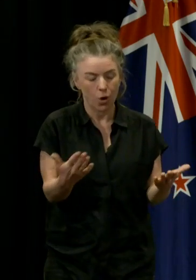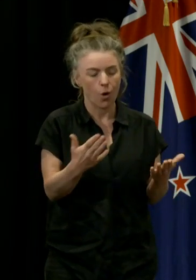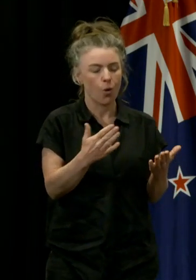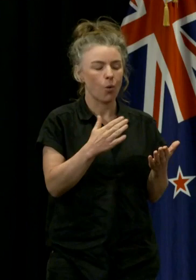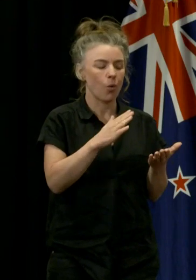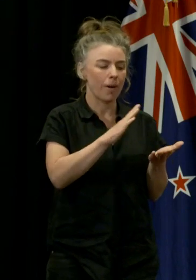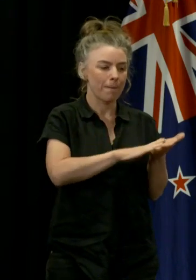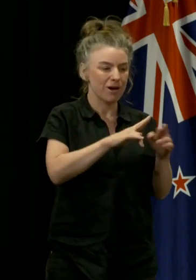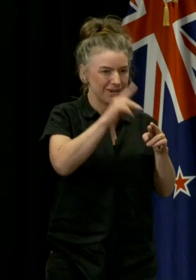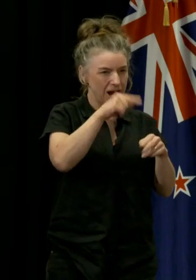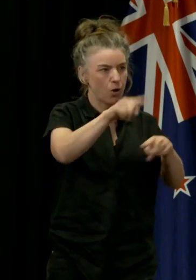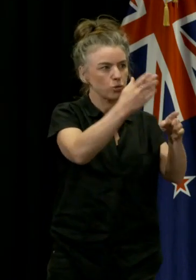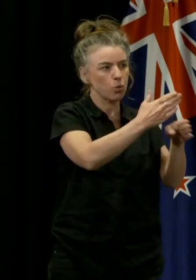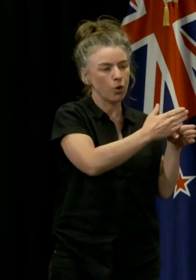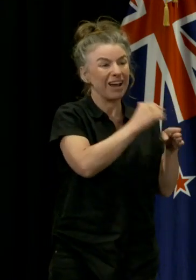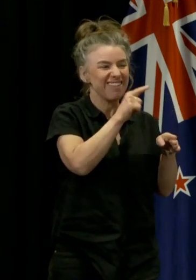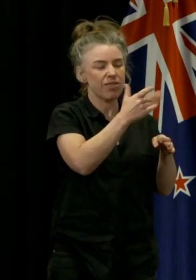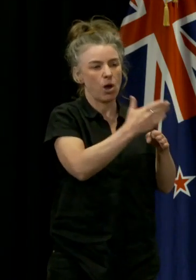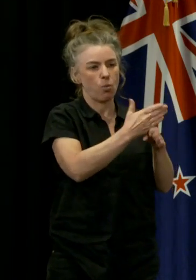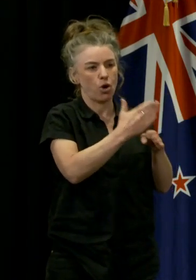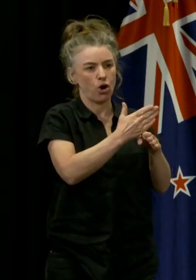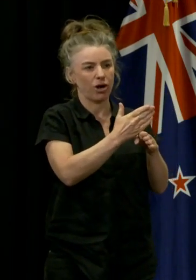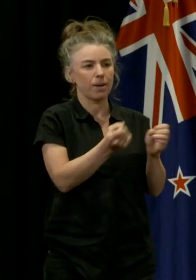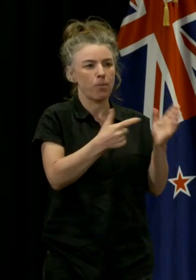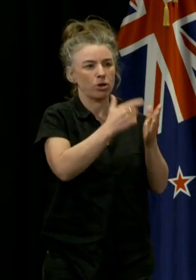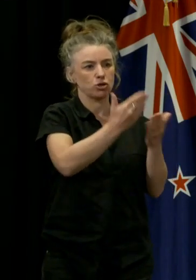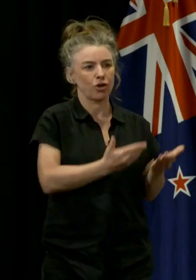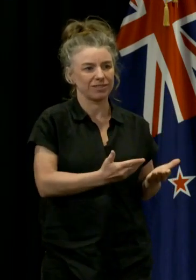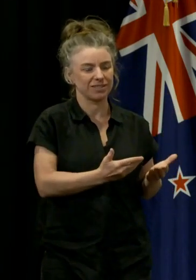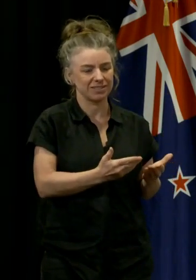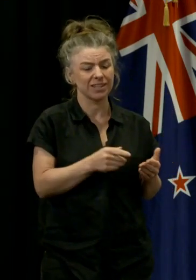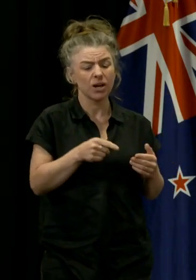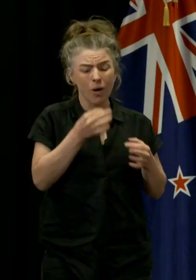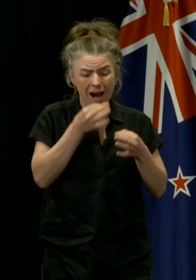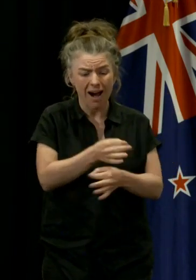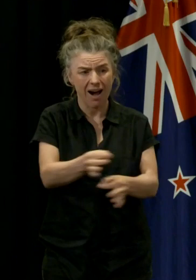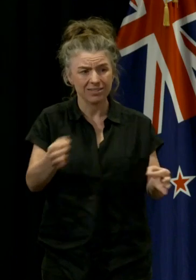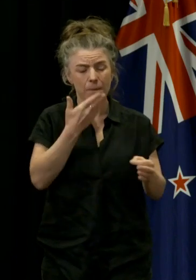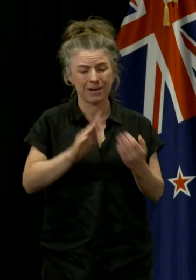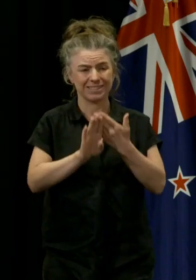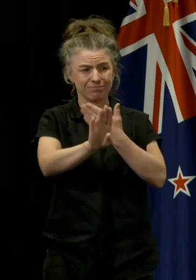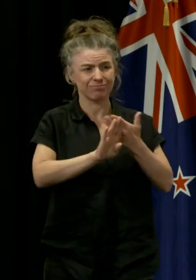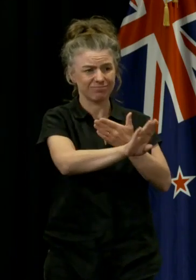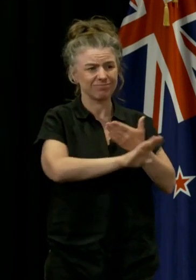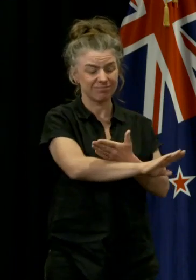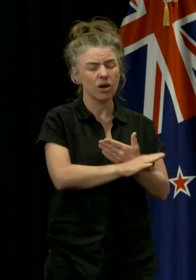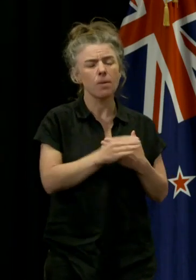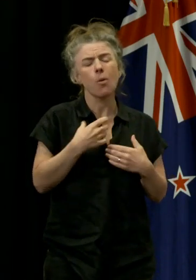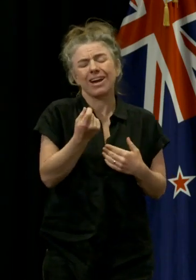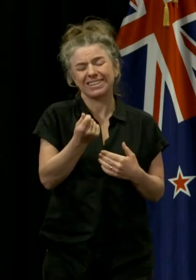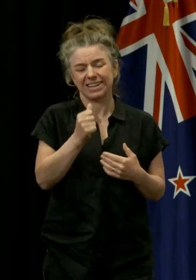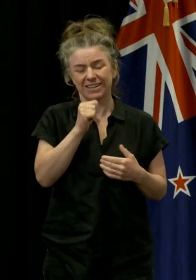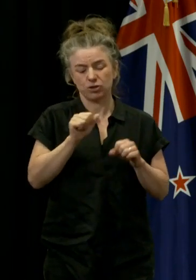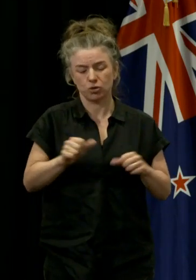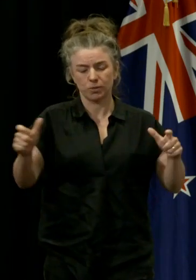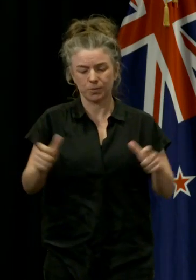school environment, observing the social distancing requirements. That'll be easier for them with a lot fewer students in the classrooms. What does it